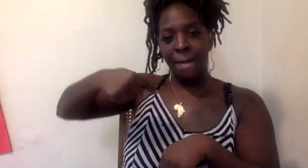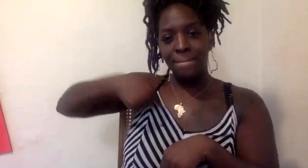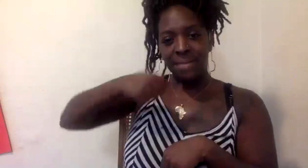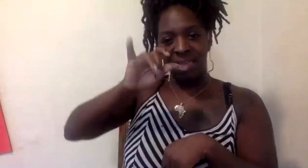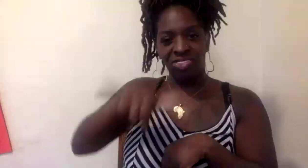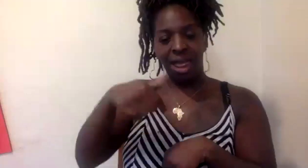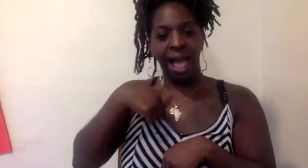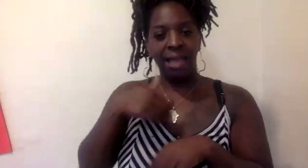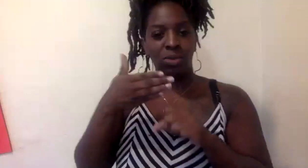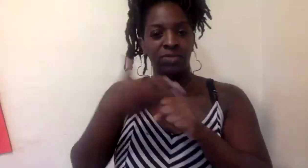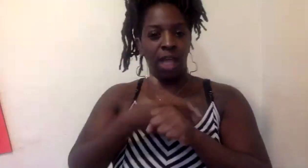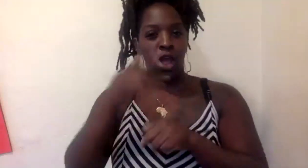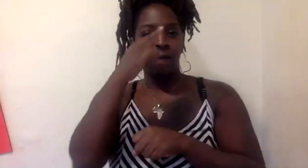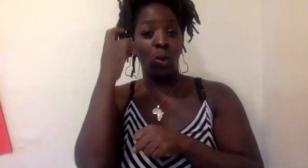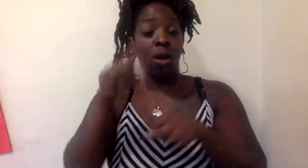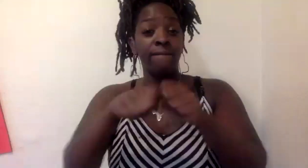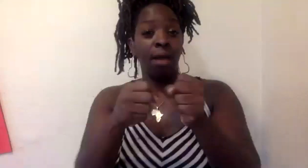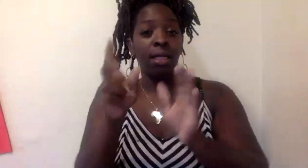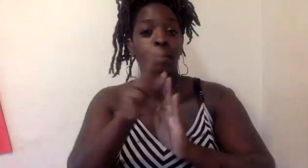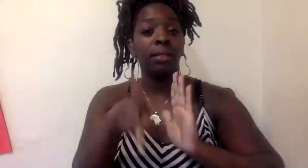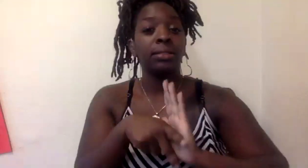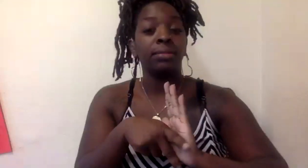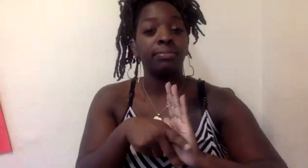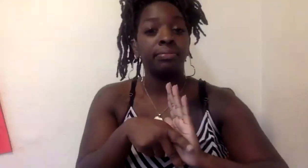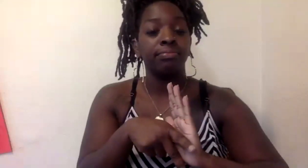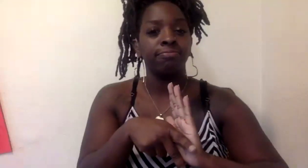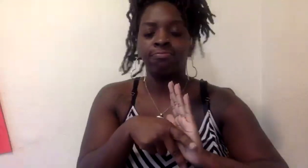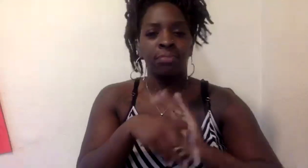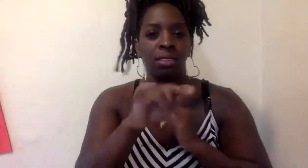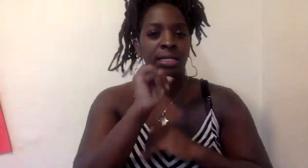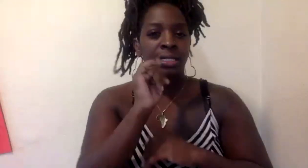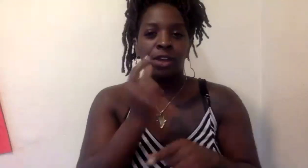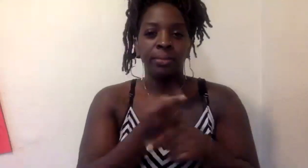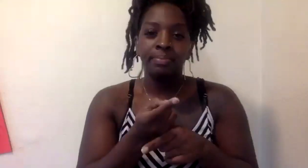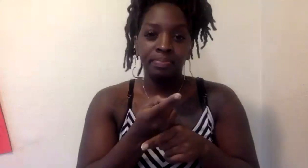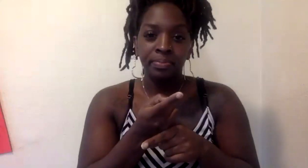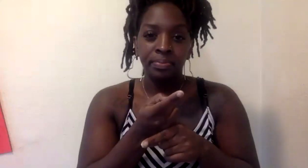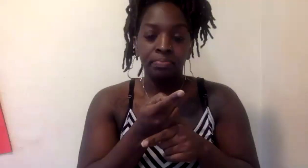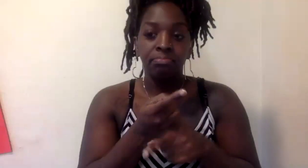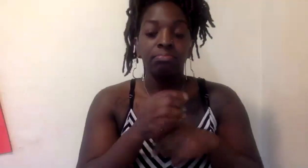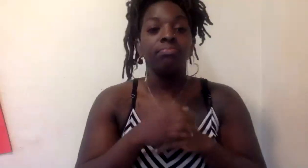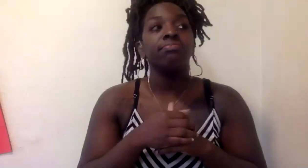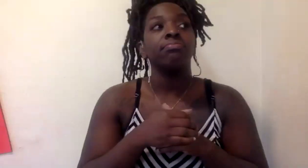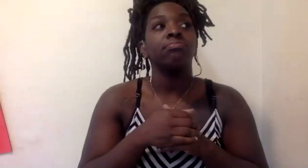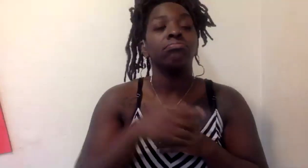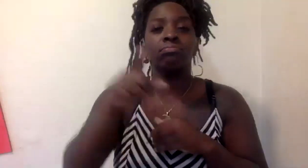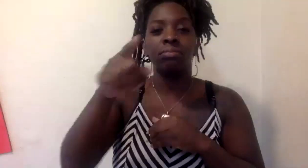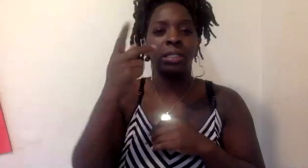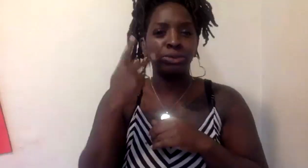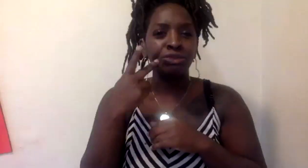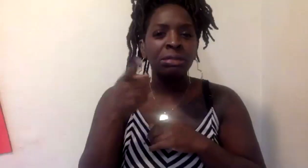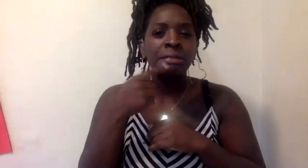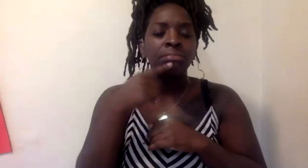And the staff knew before I even knew that I was fired for violating a policy, which I believe